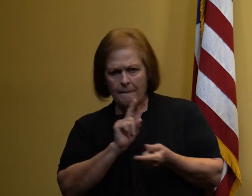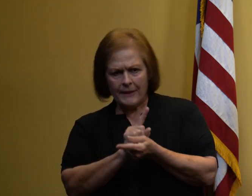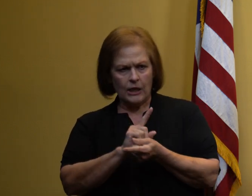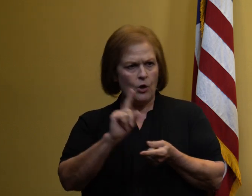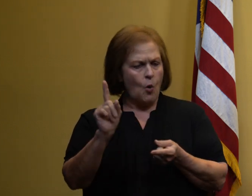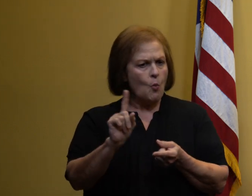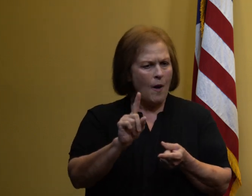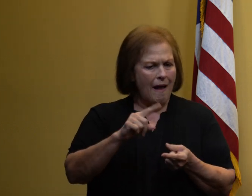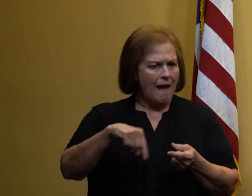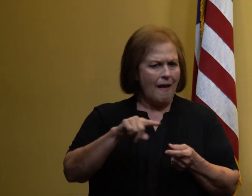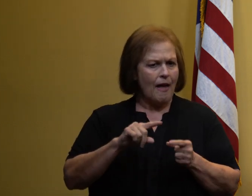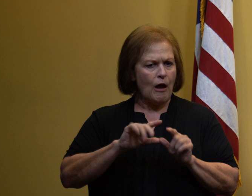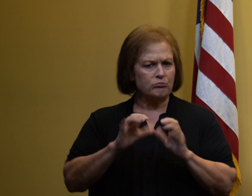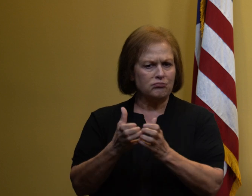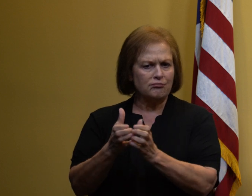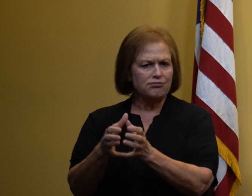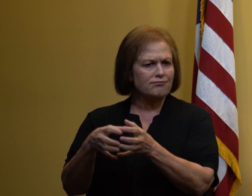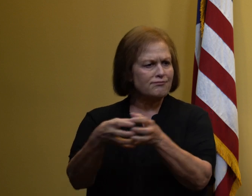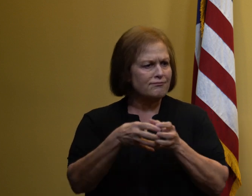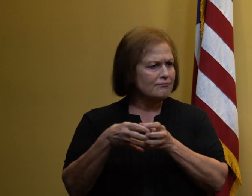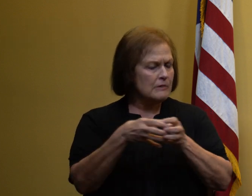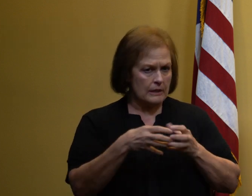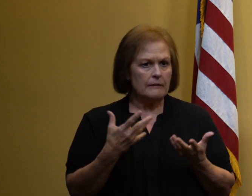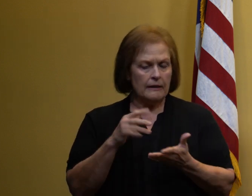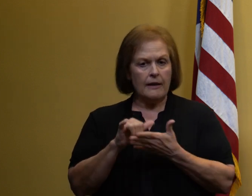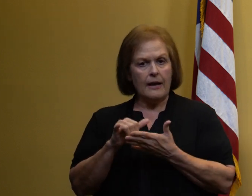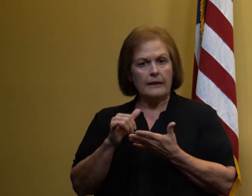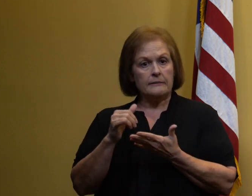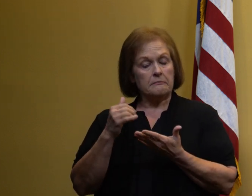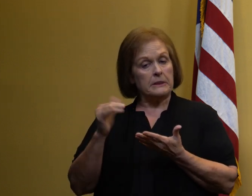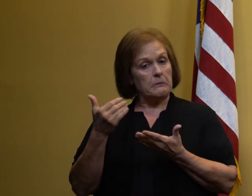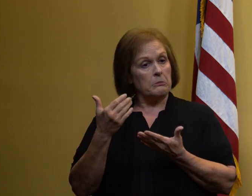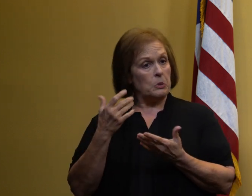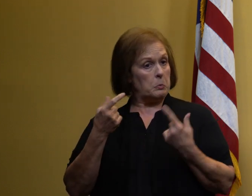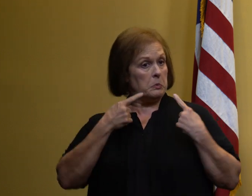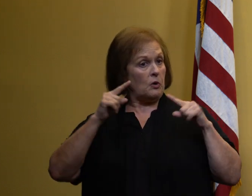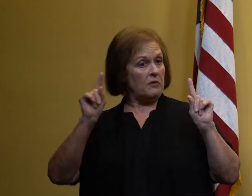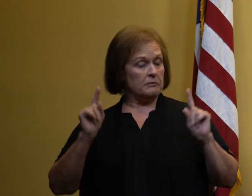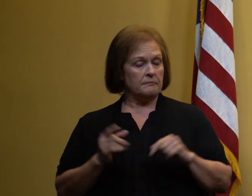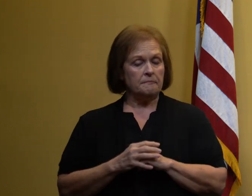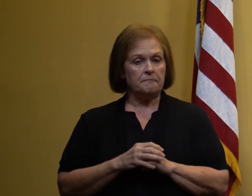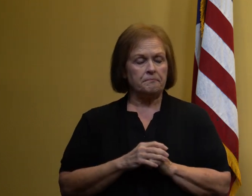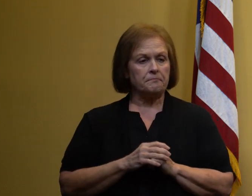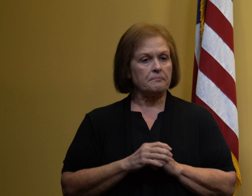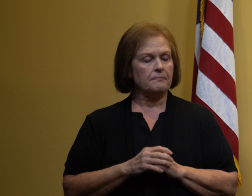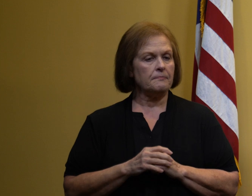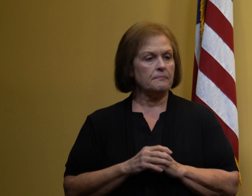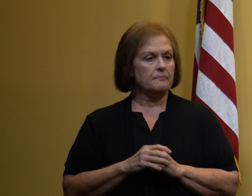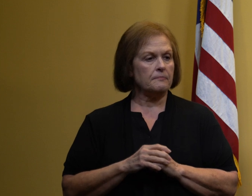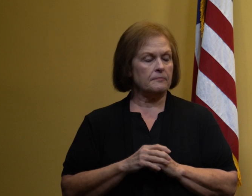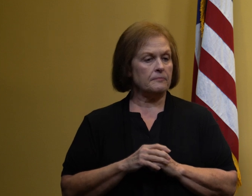they see a presence, and we do believe that it is having a positive impact on the streets.